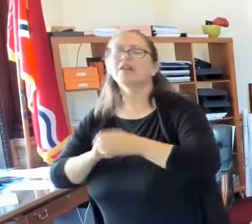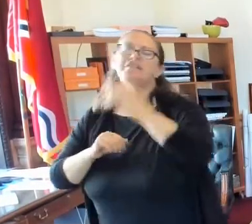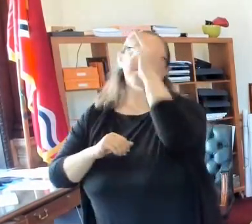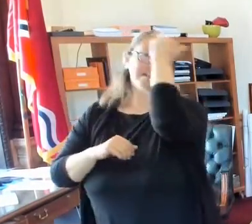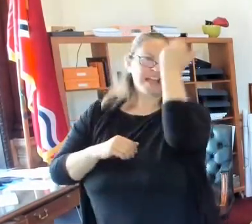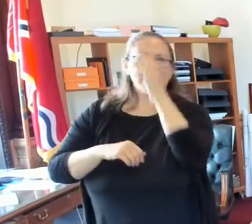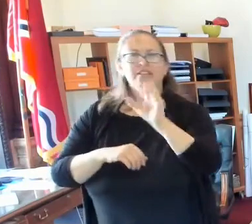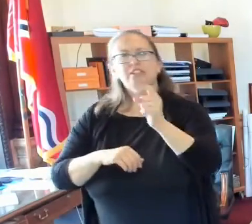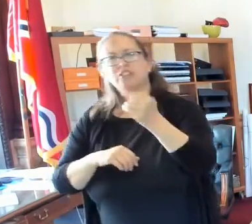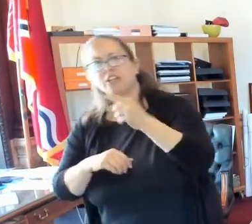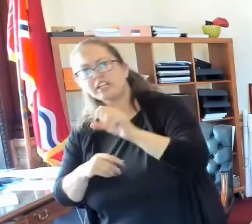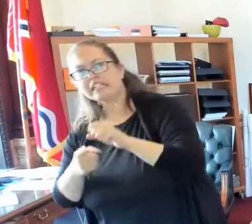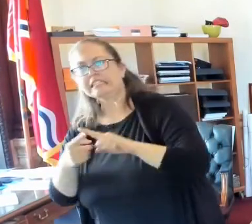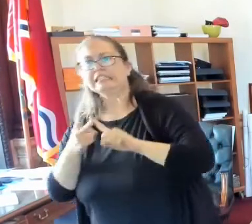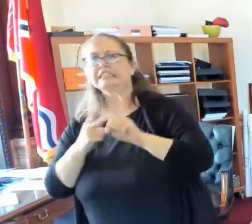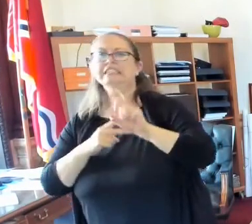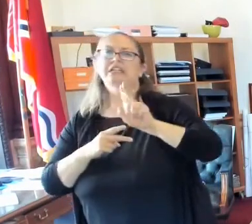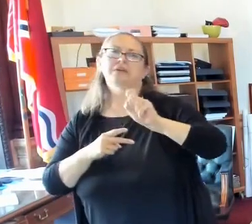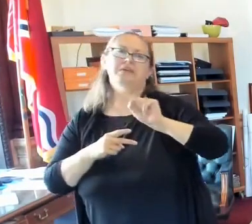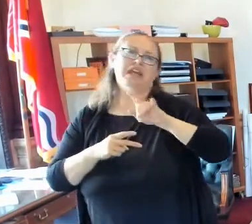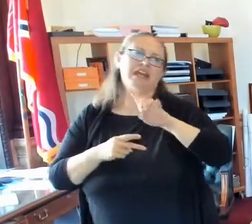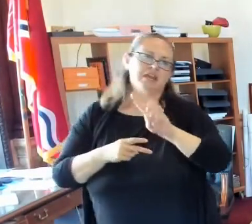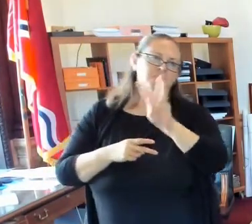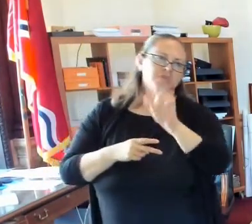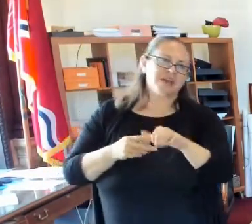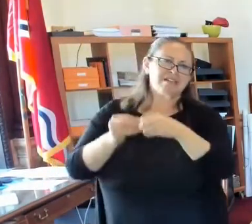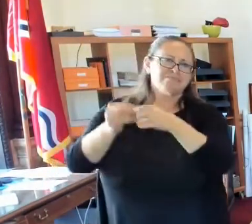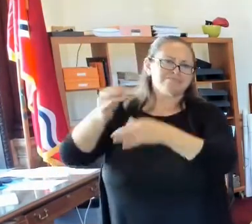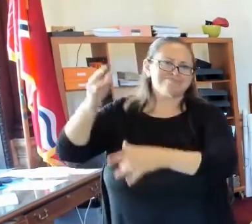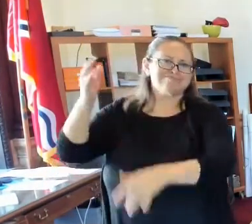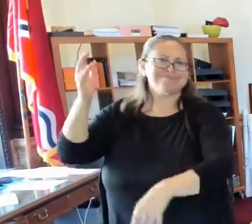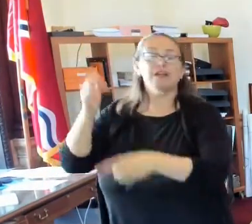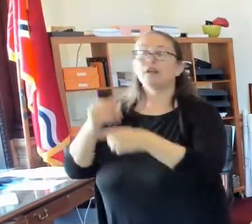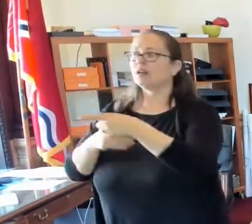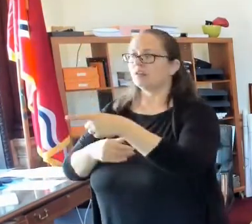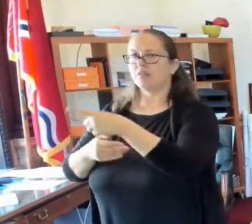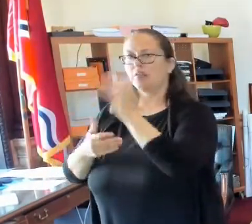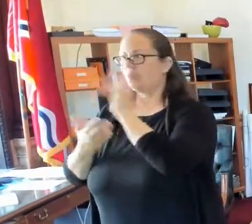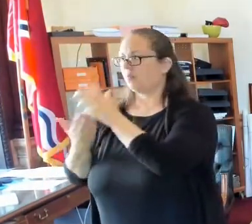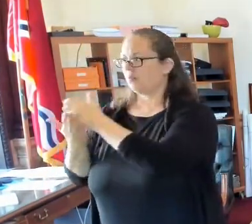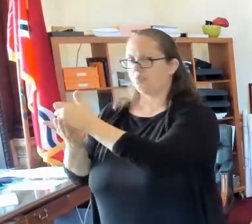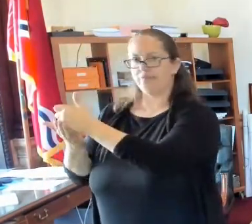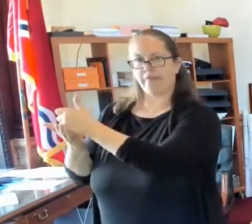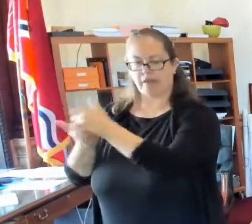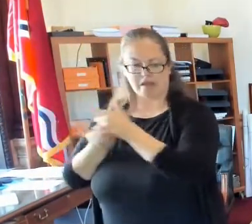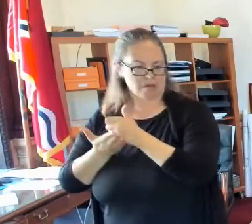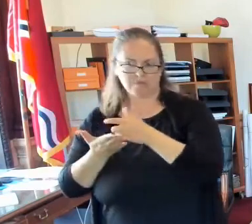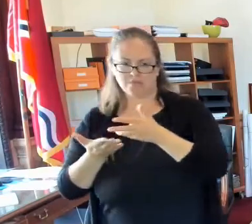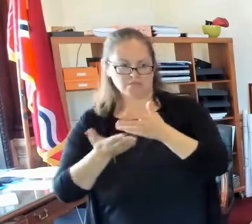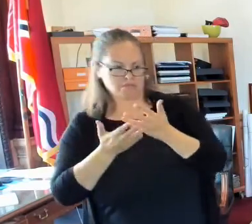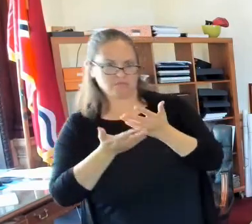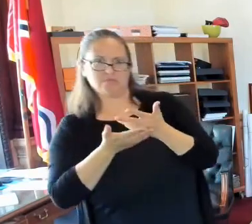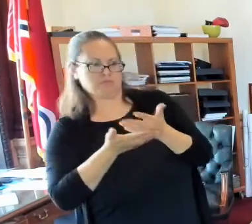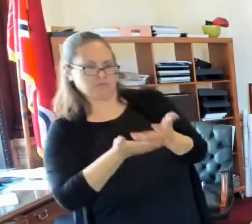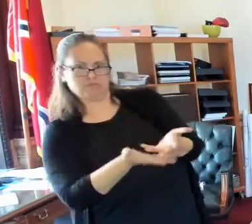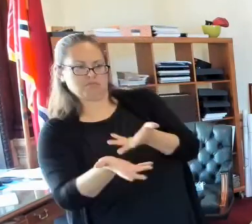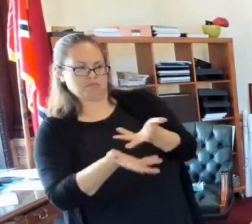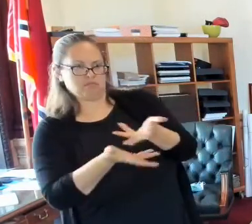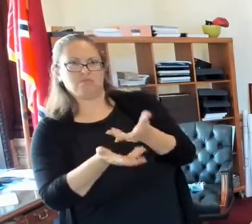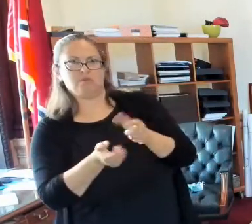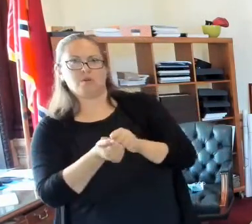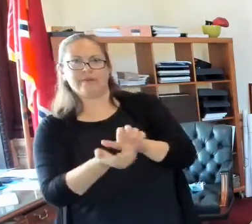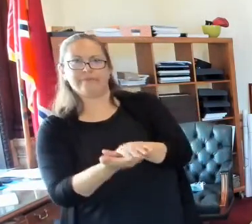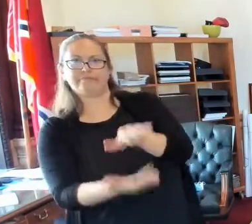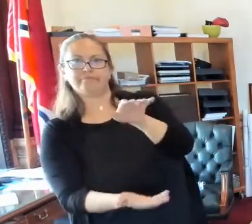Charities, in order to help mediate these amounts, and then whatever's